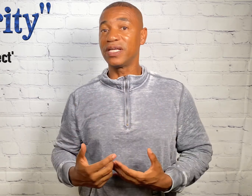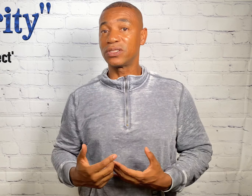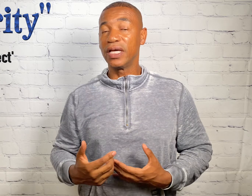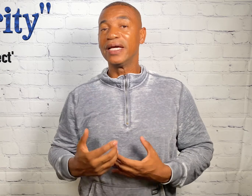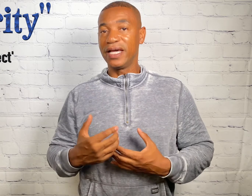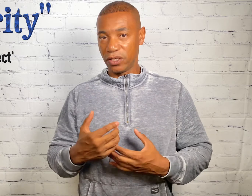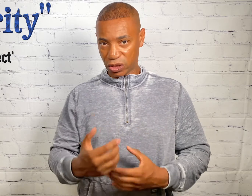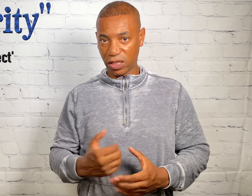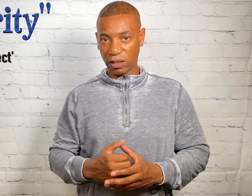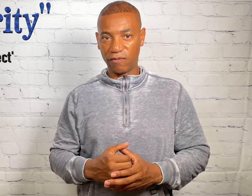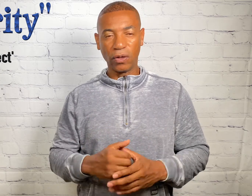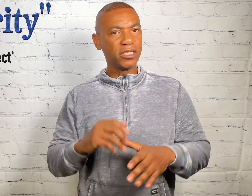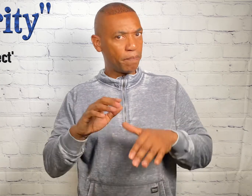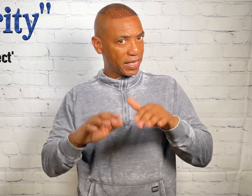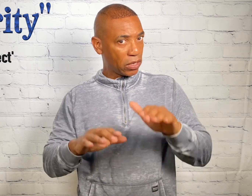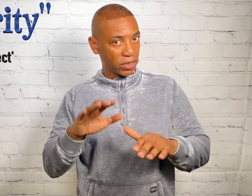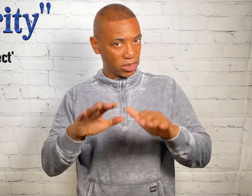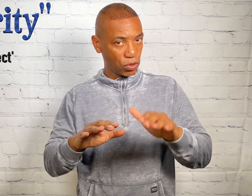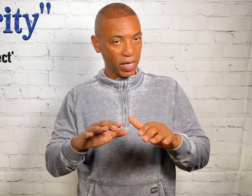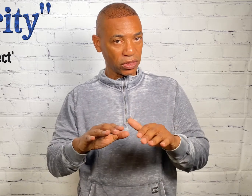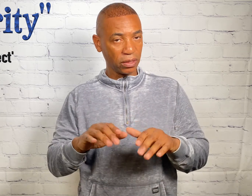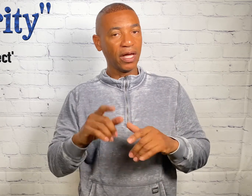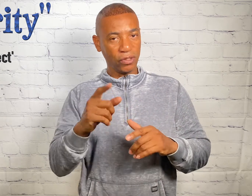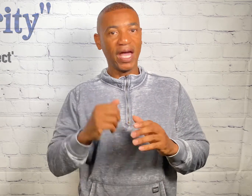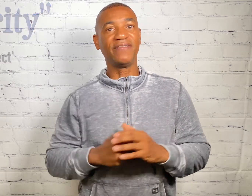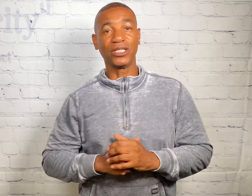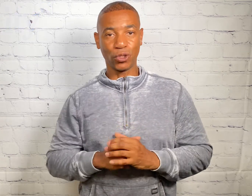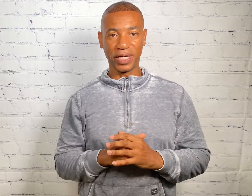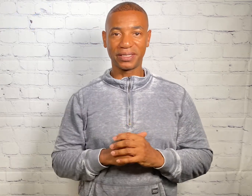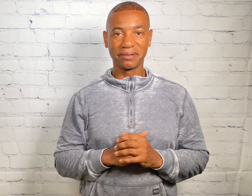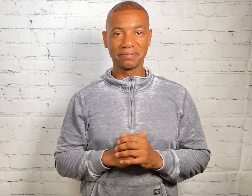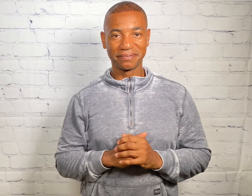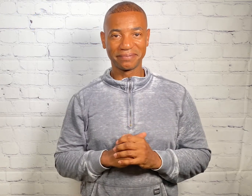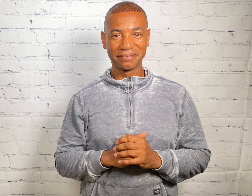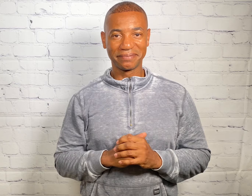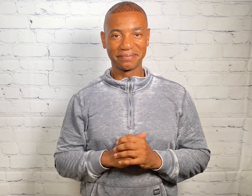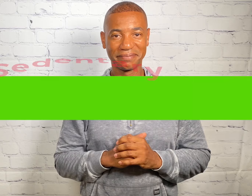confidence in their skill level. Depending on the situation, you have that choice.